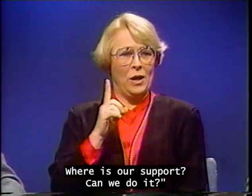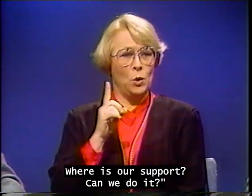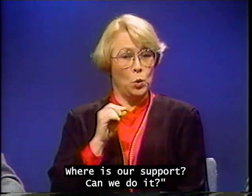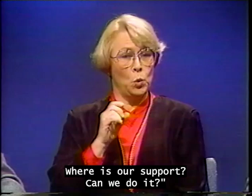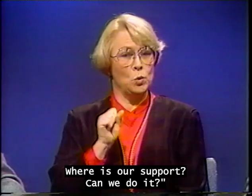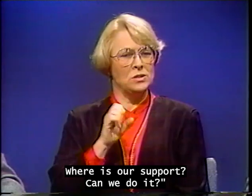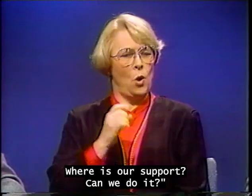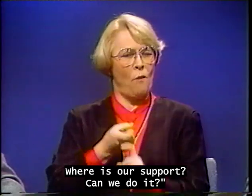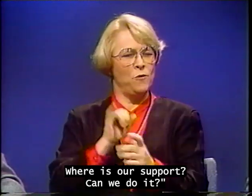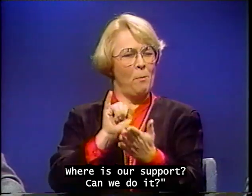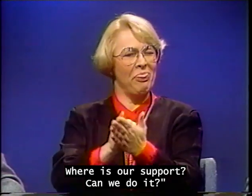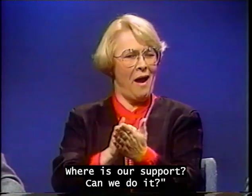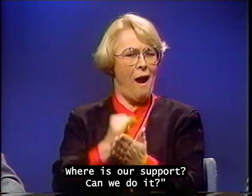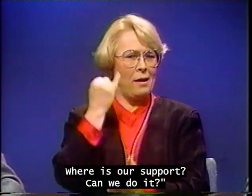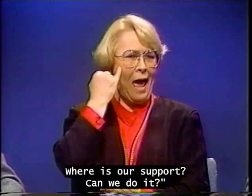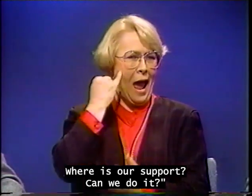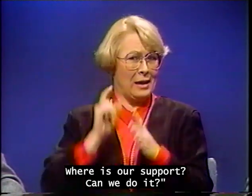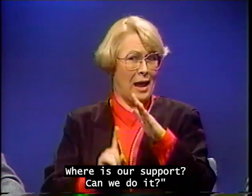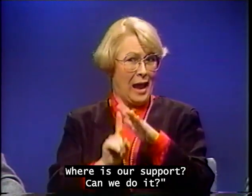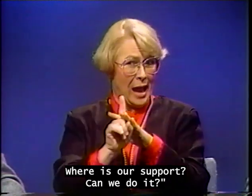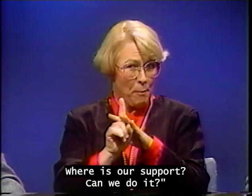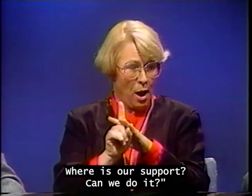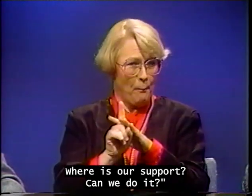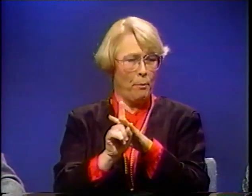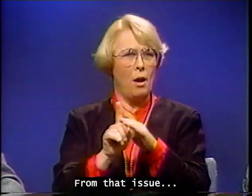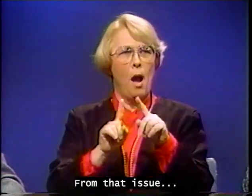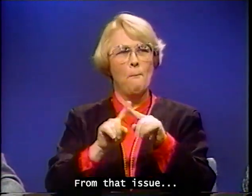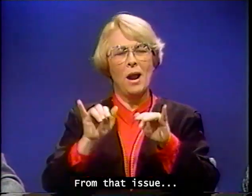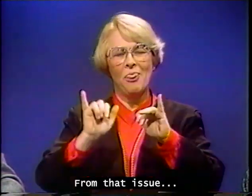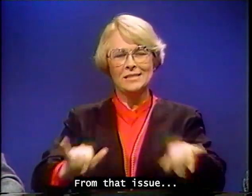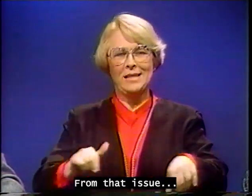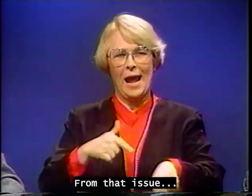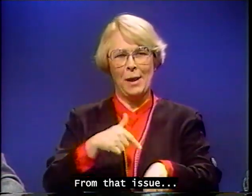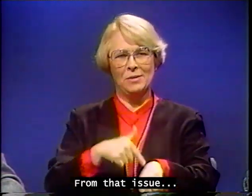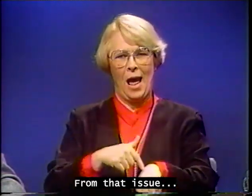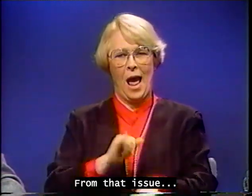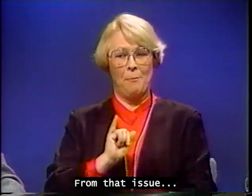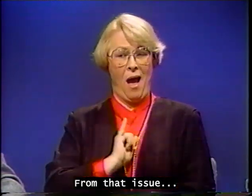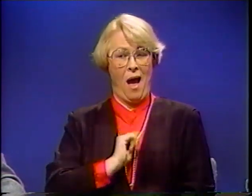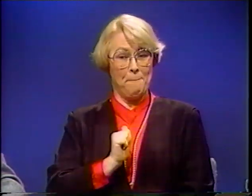support? Can we do it? From that issue,